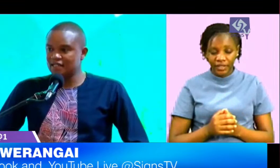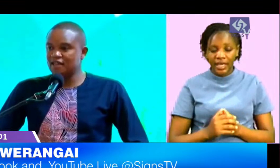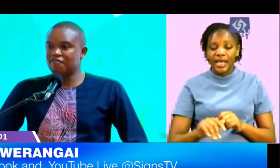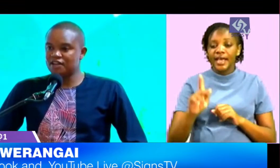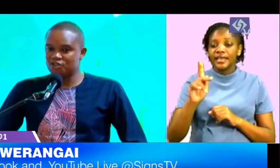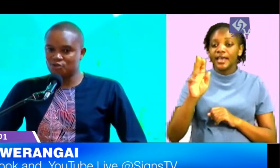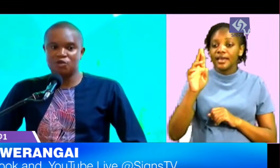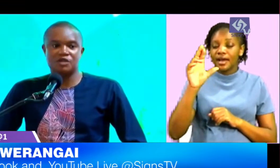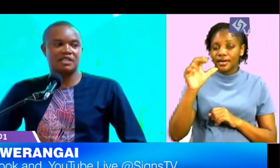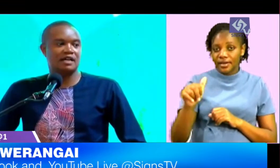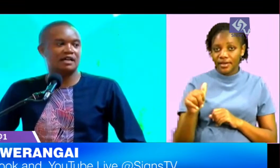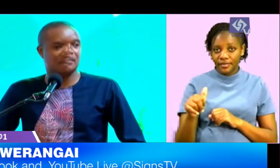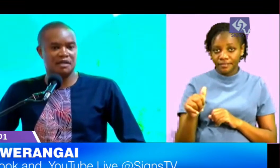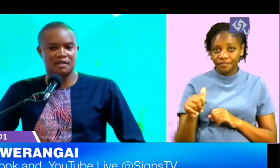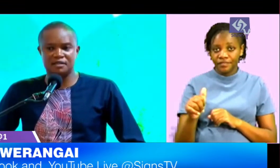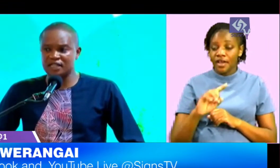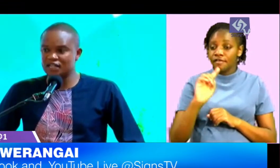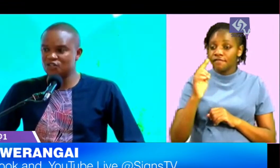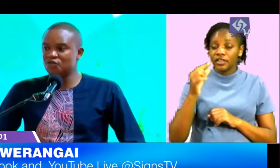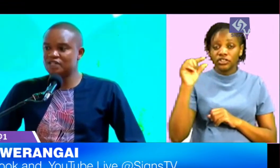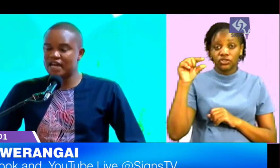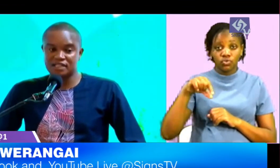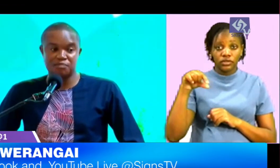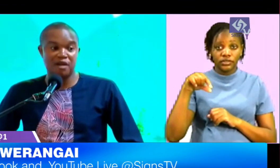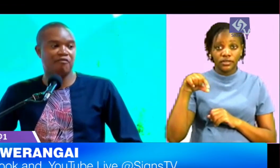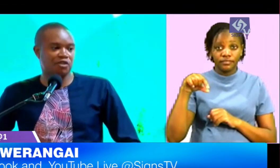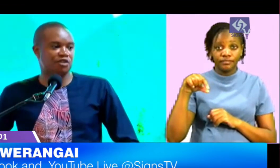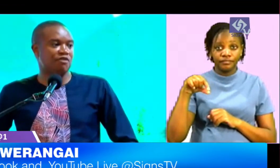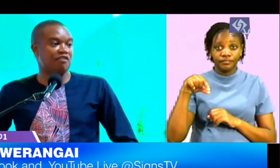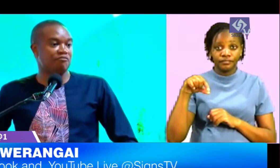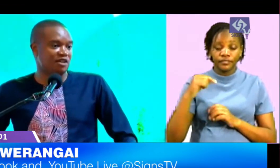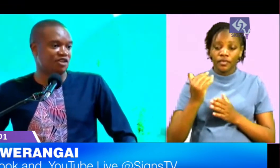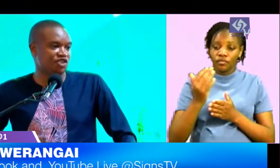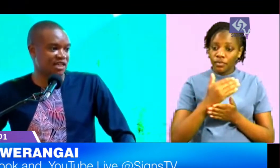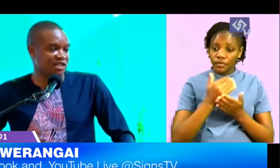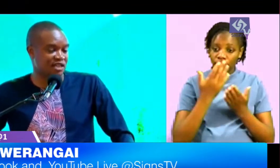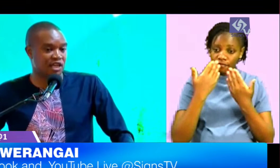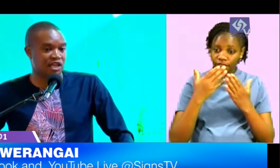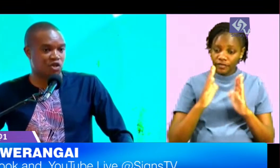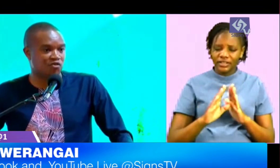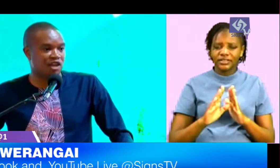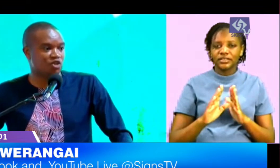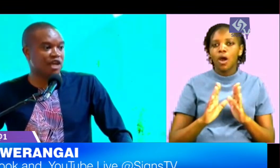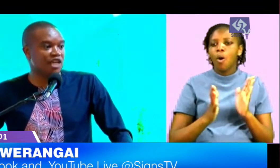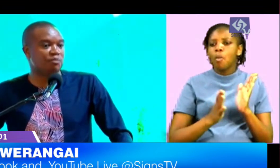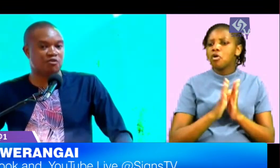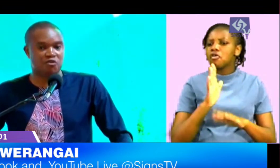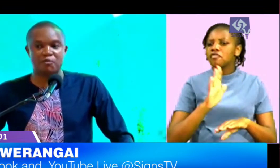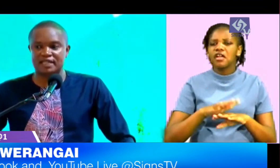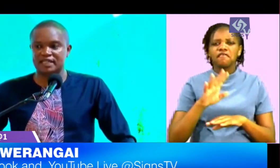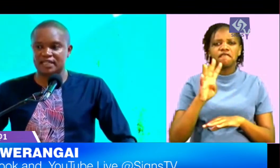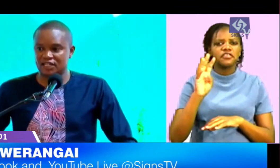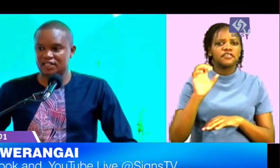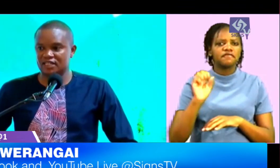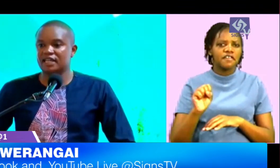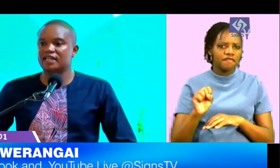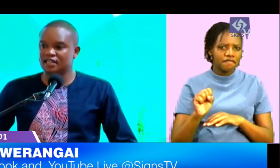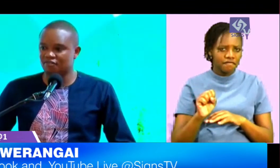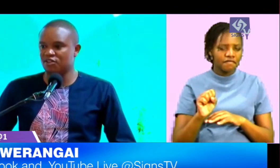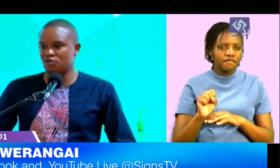their first quarter generation of taxes by 45 billion shillings, equivalent to 8.4% increase in revenue